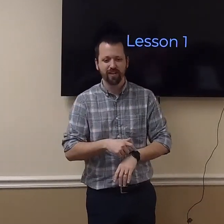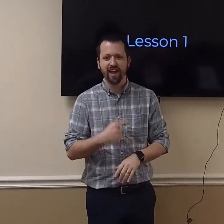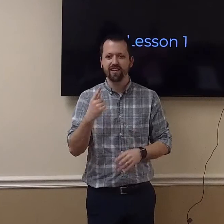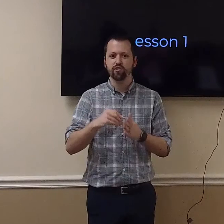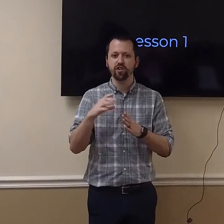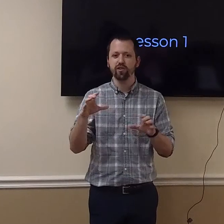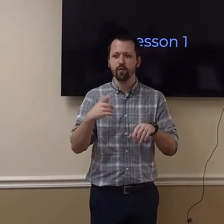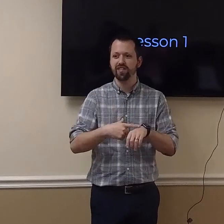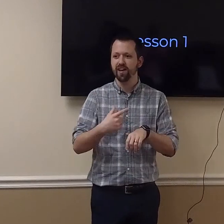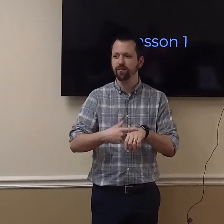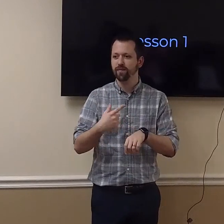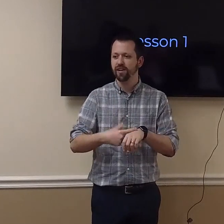I had a student do that one time.